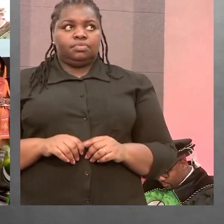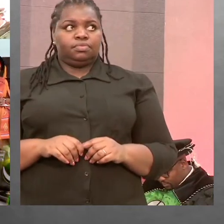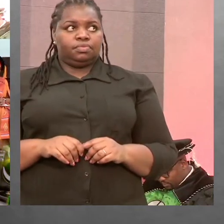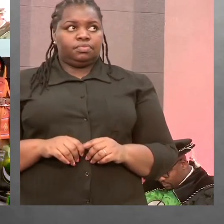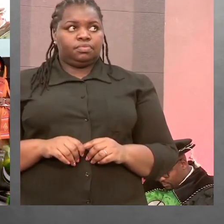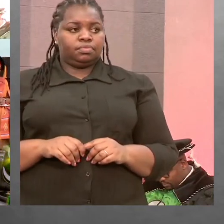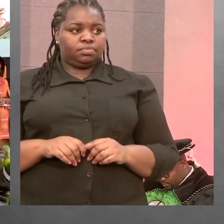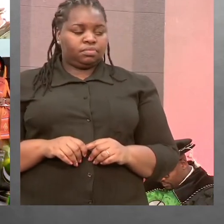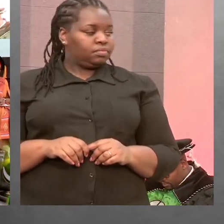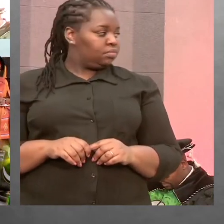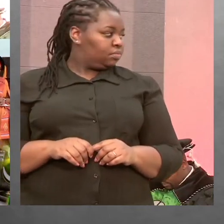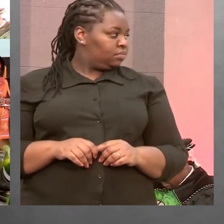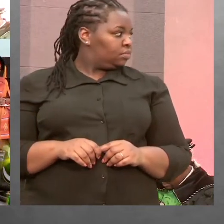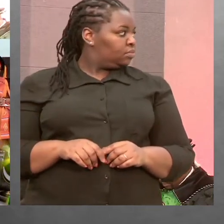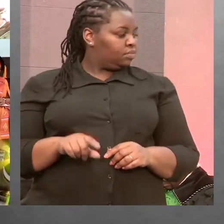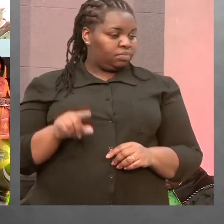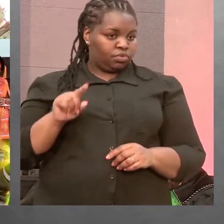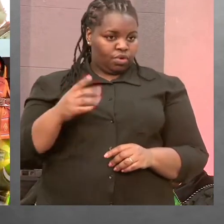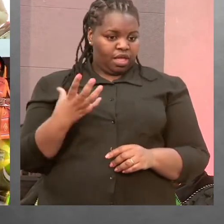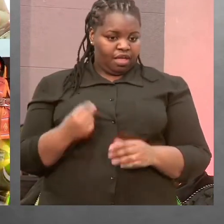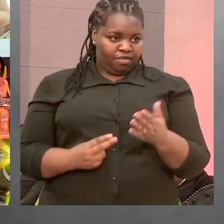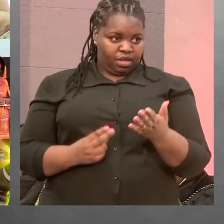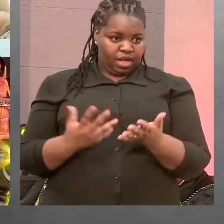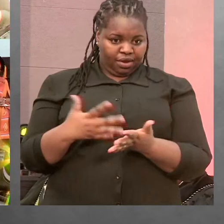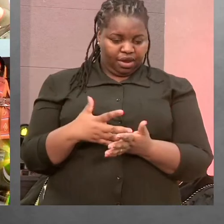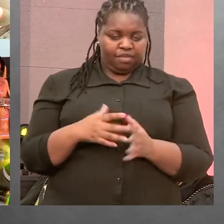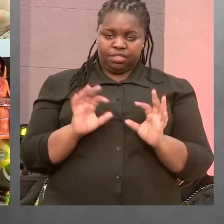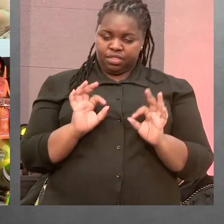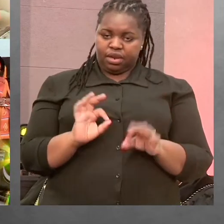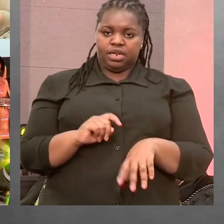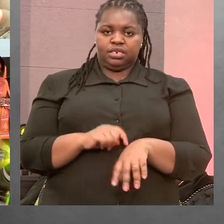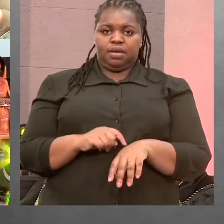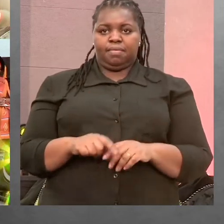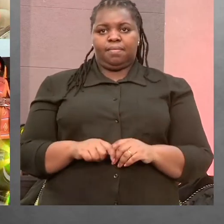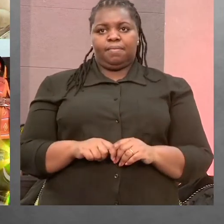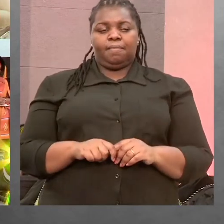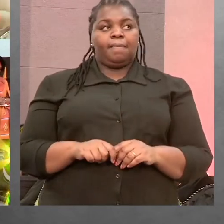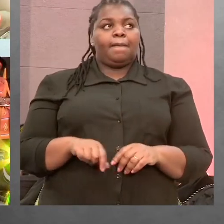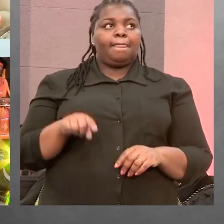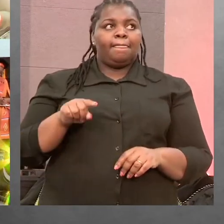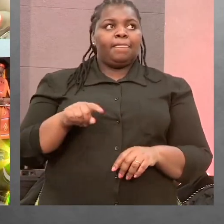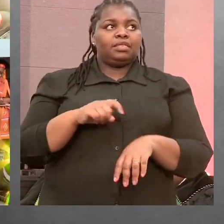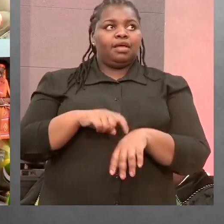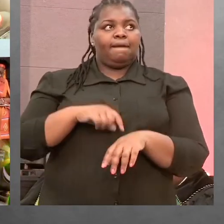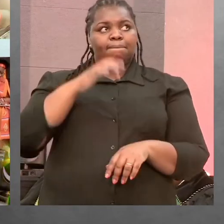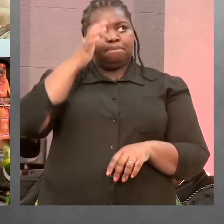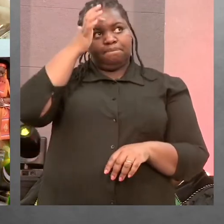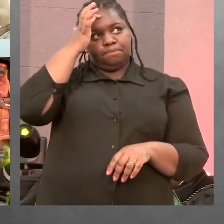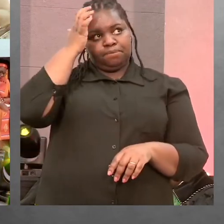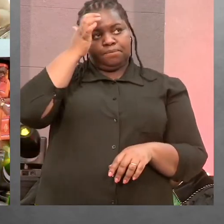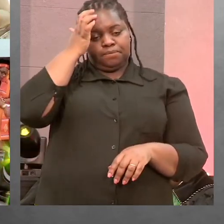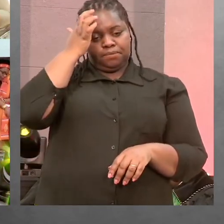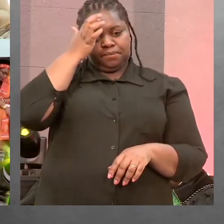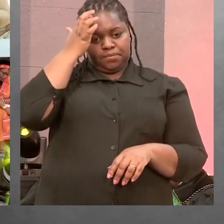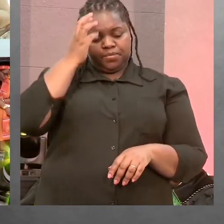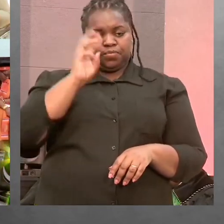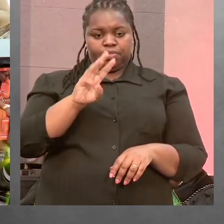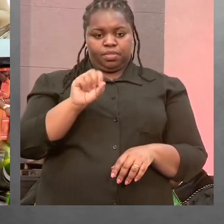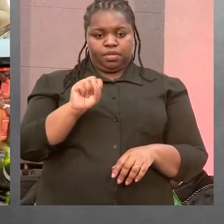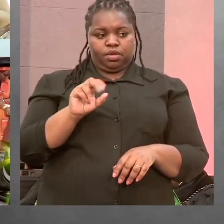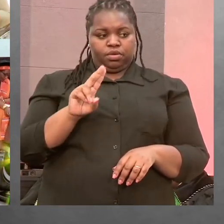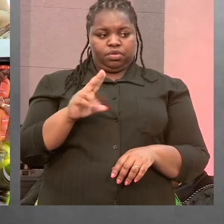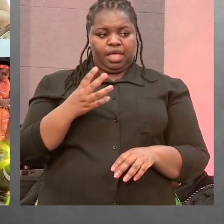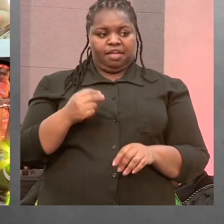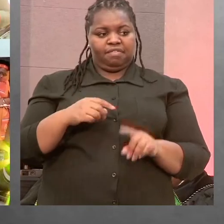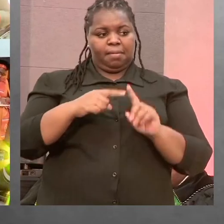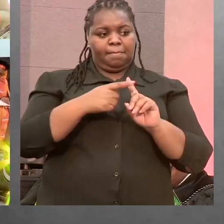So, Chancellor, you have arrived at the right time. A time when WUSU is on a